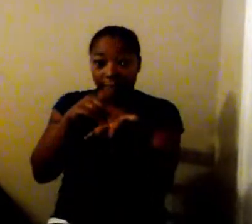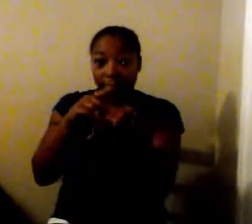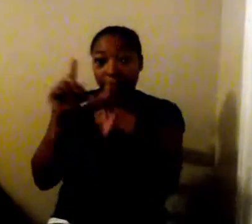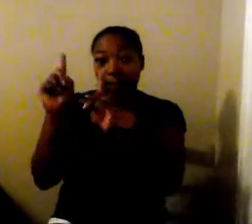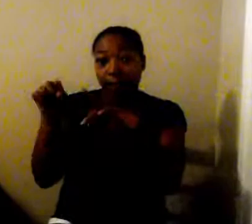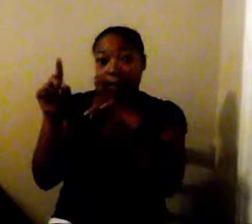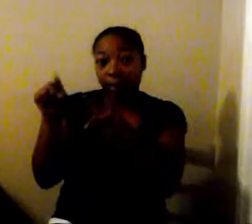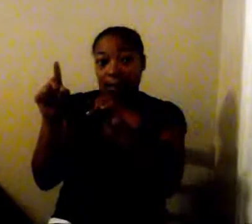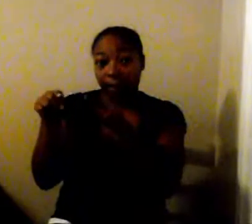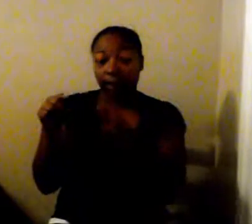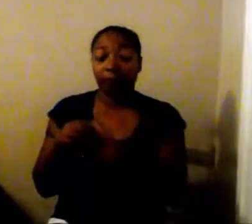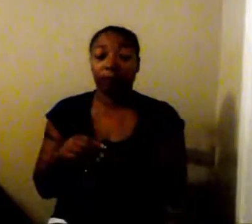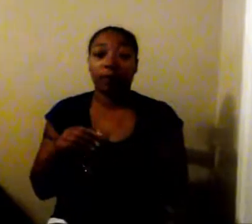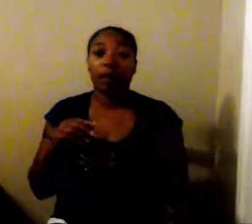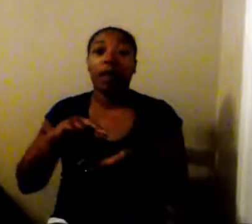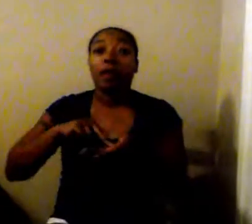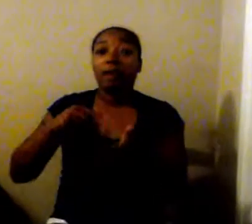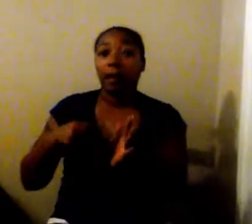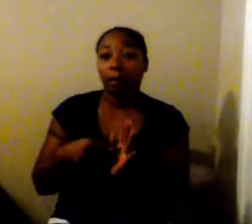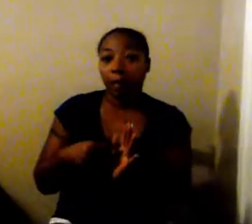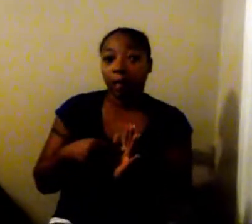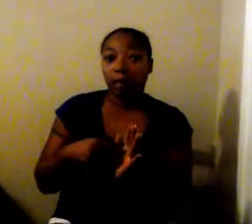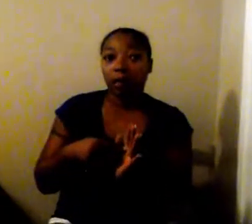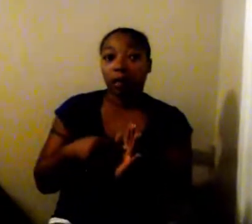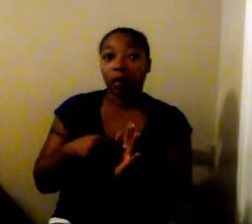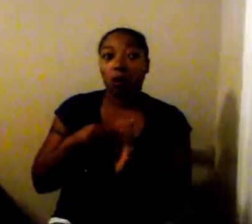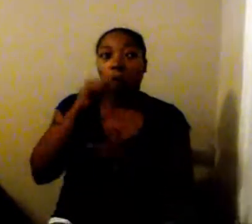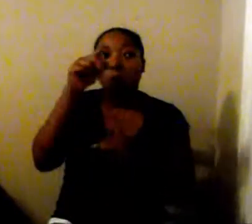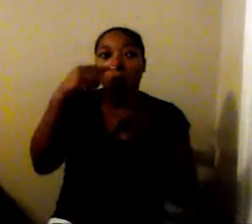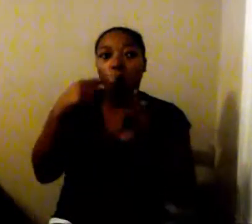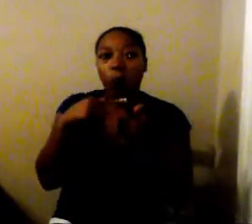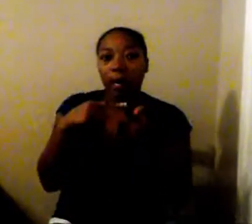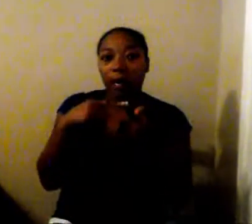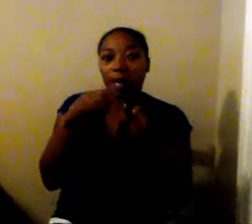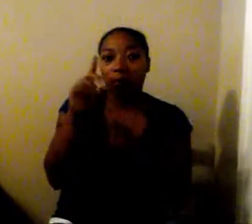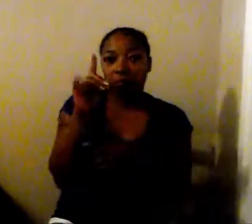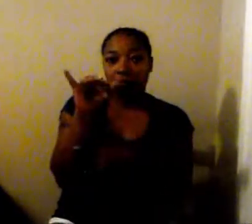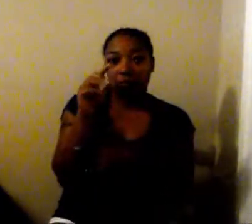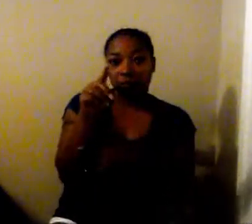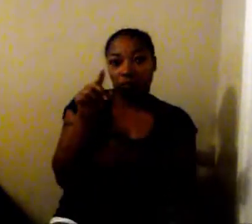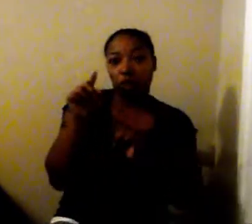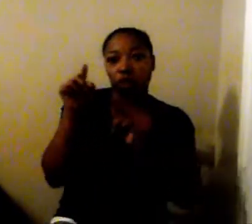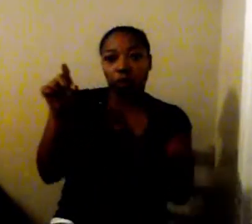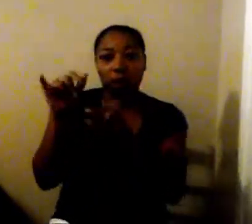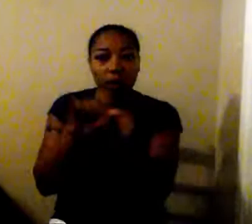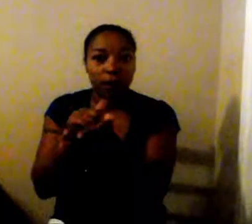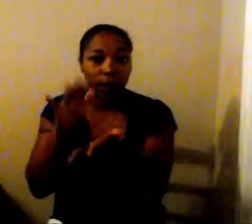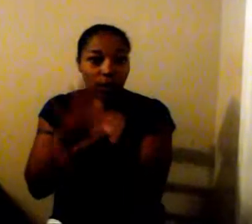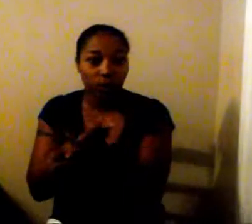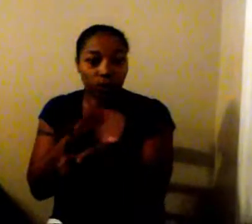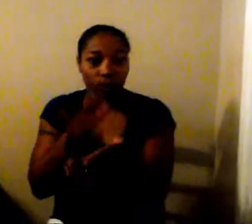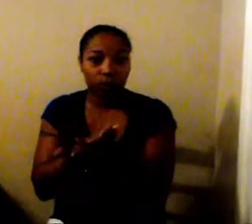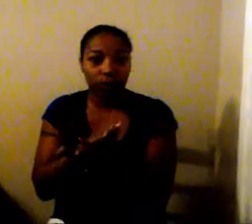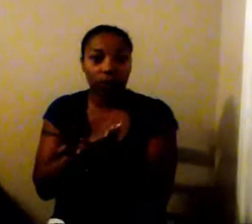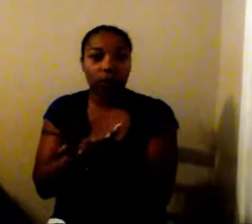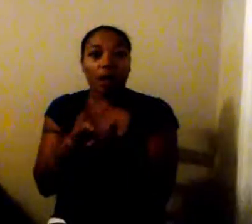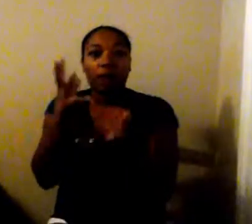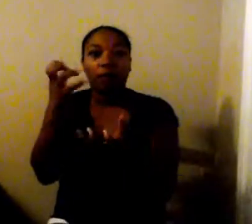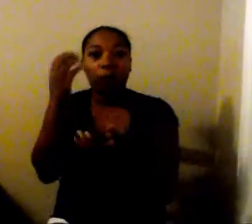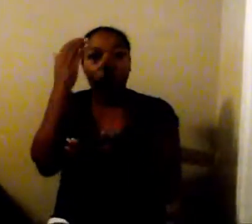Dates attended. That means, when did you go to that school? They want to